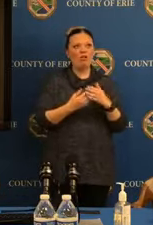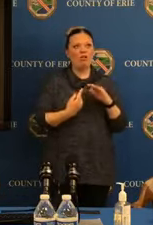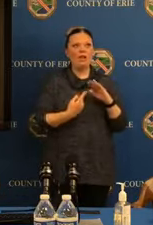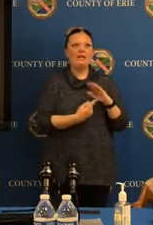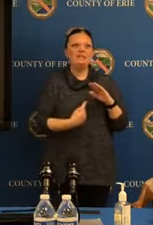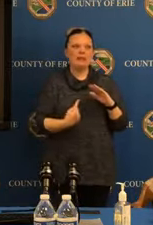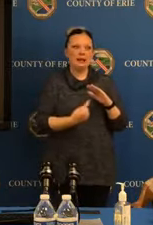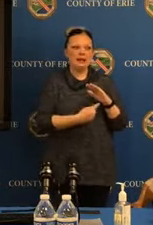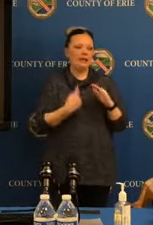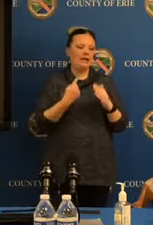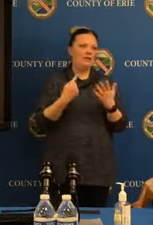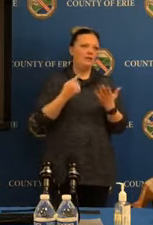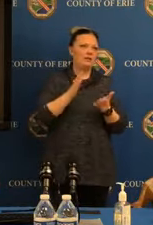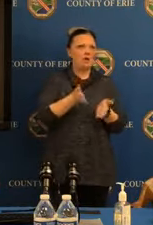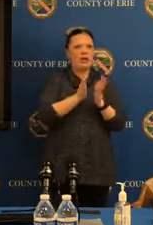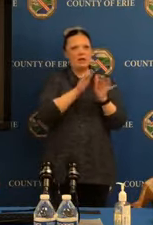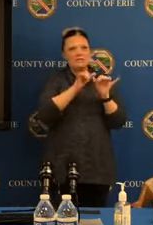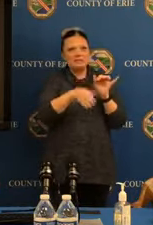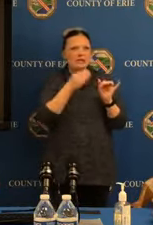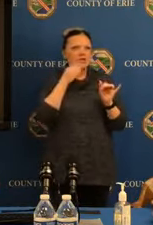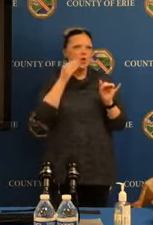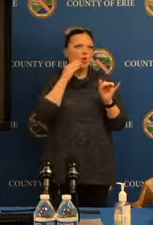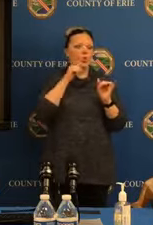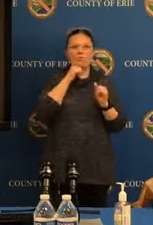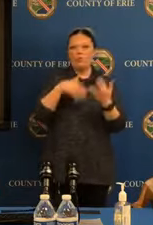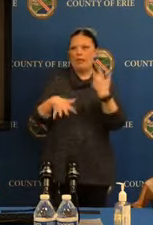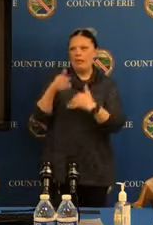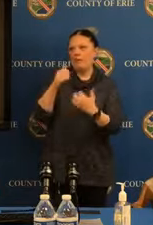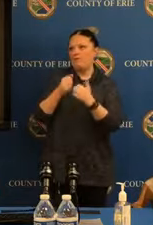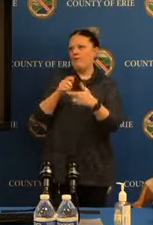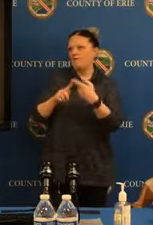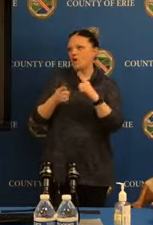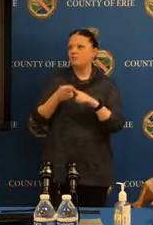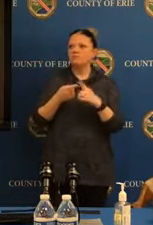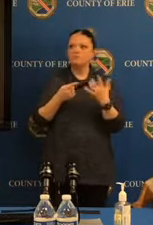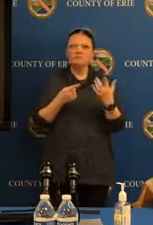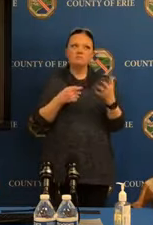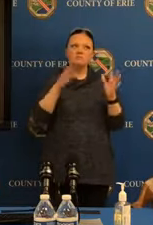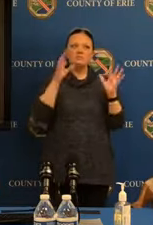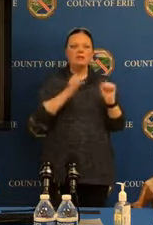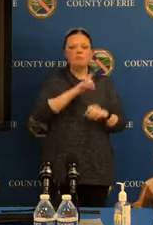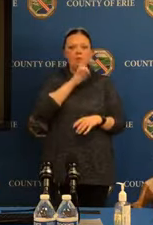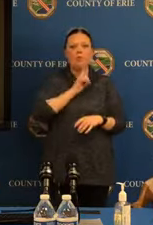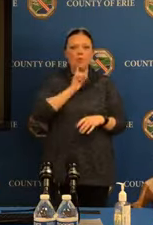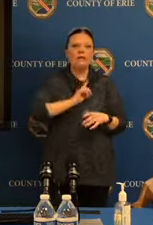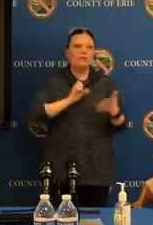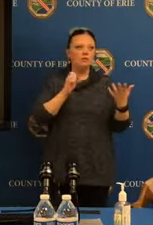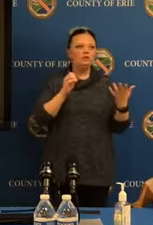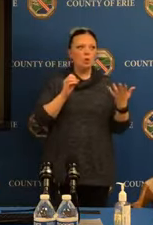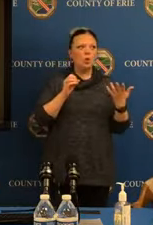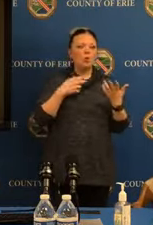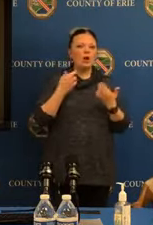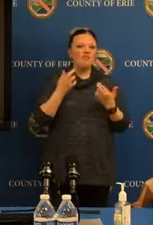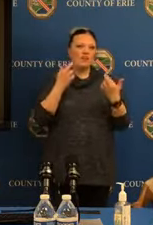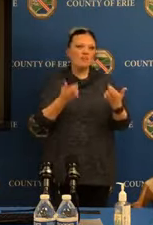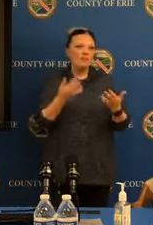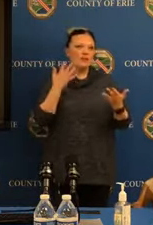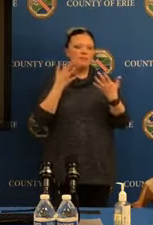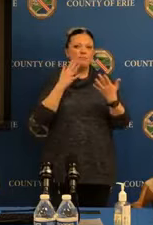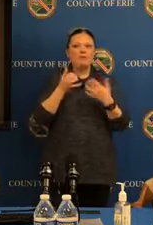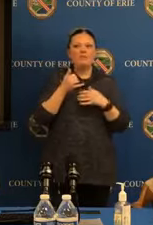We're asked to stay at home and not congregate with friends, and so that can be rather lonely. So I recommend reach out to